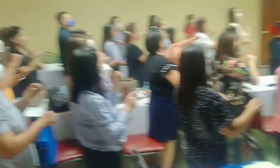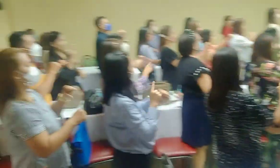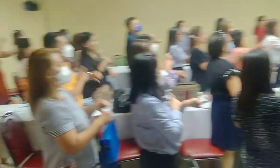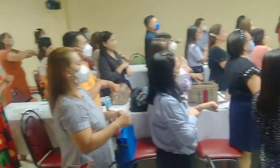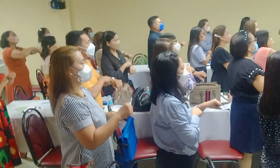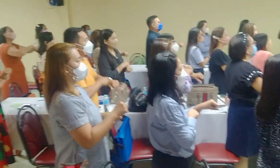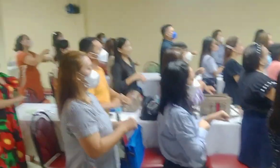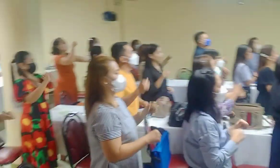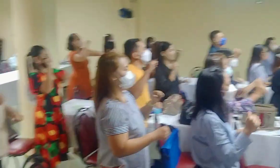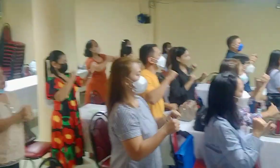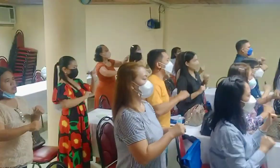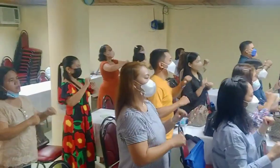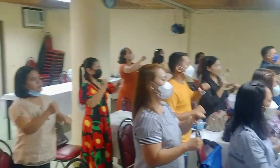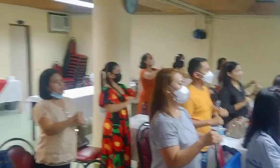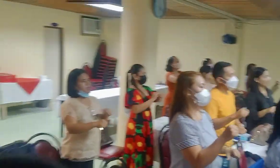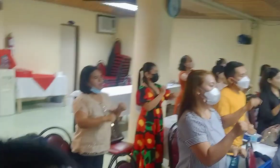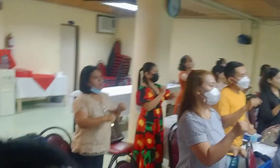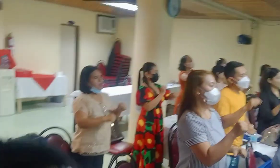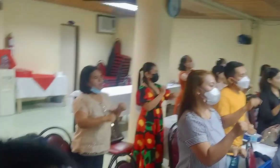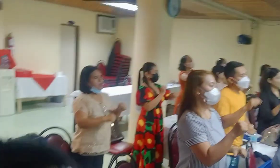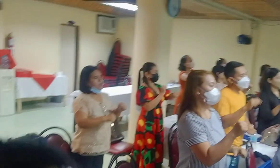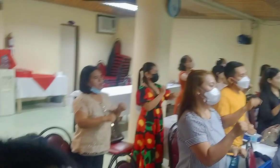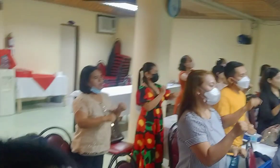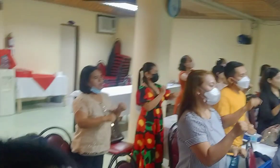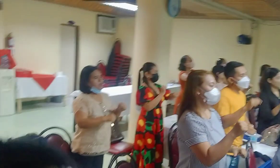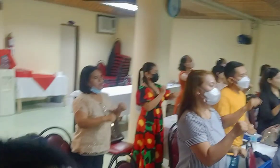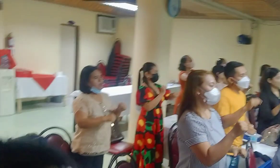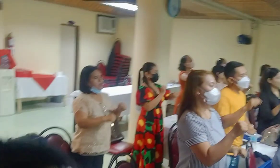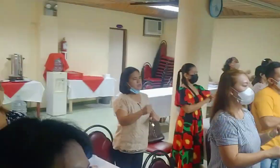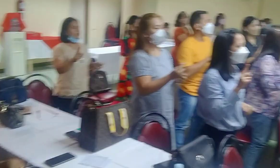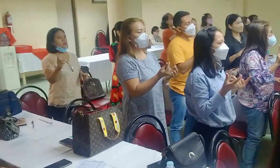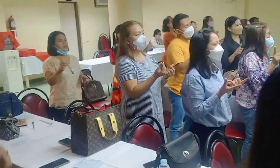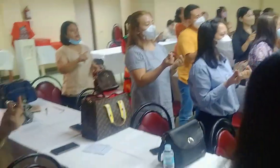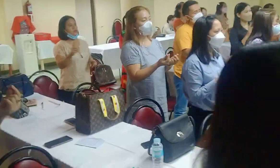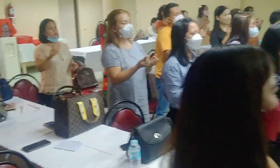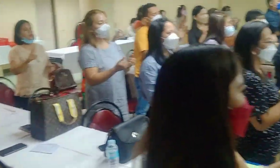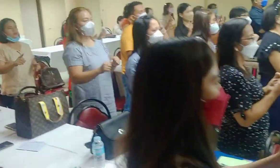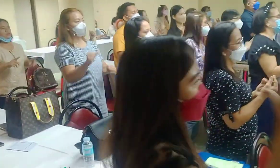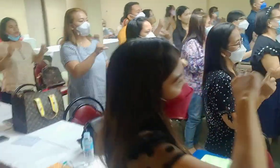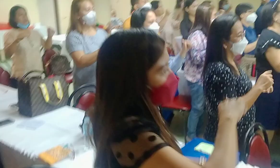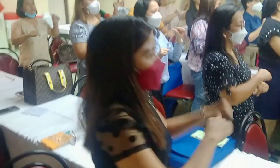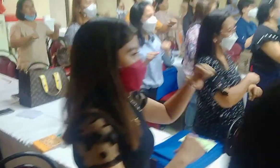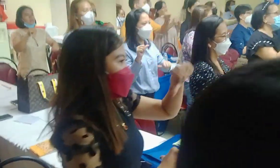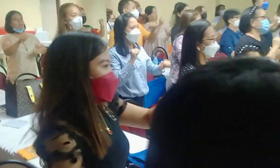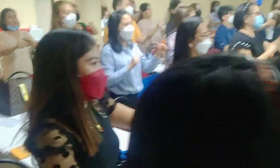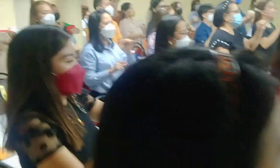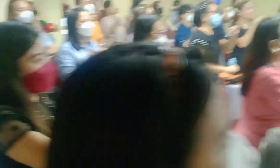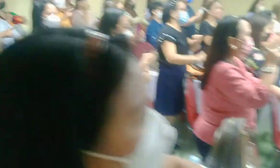science time. It's our science. What do we do during science